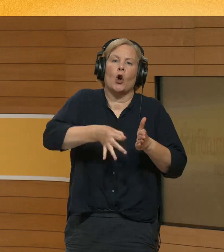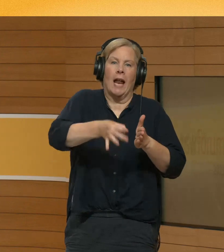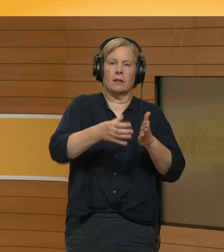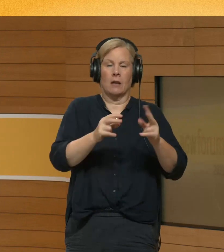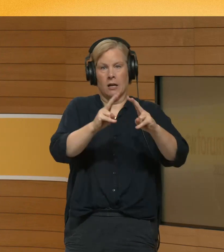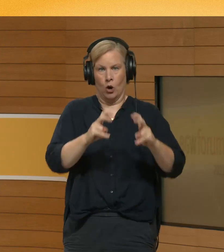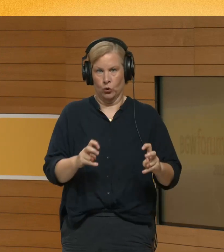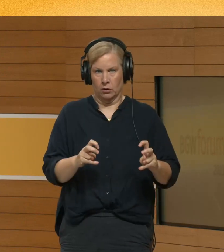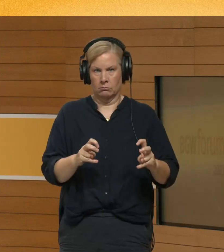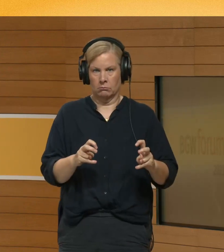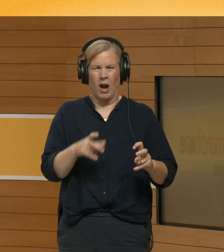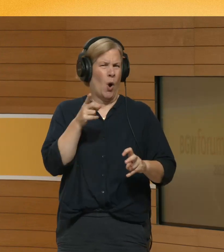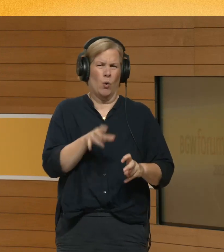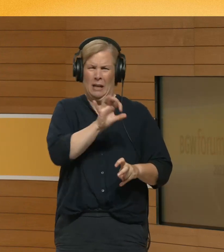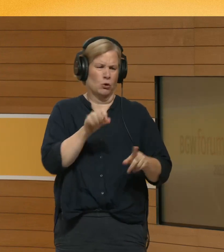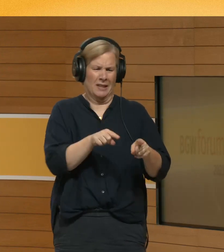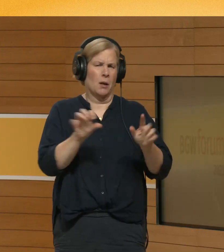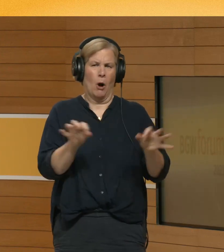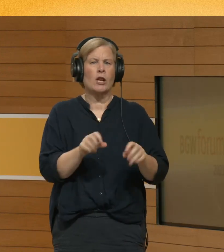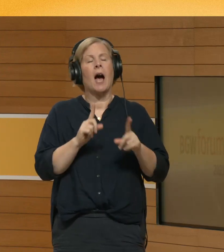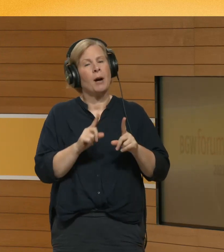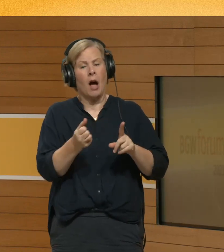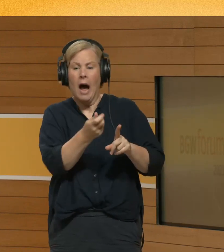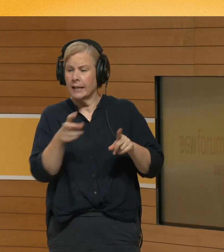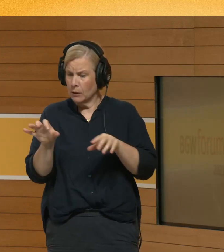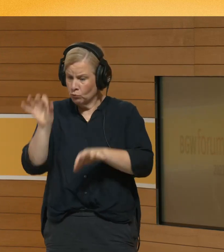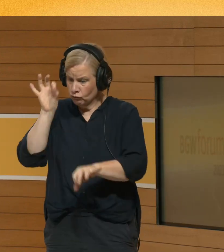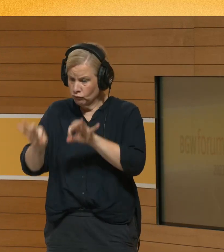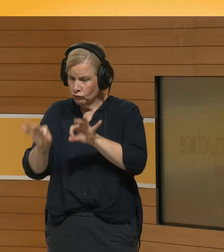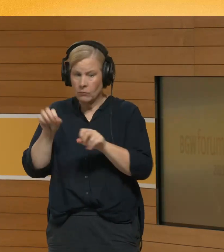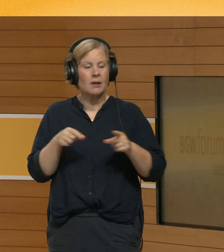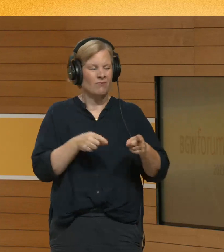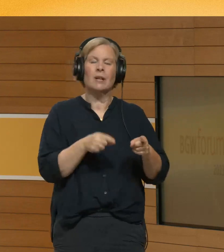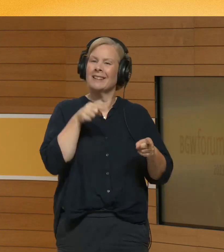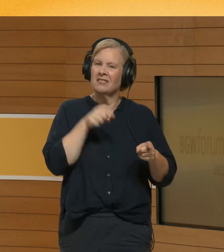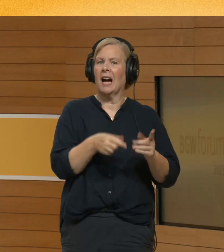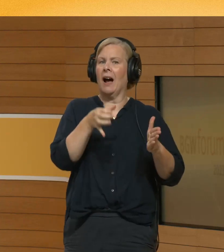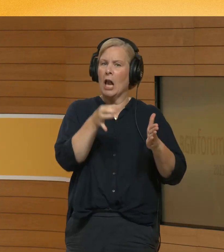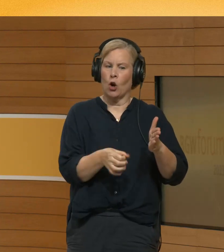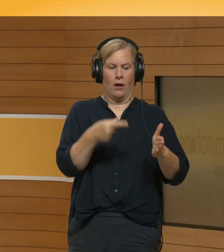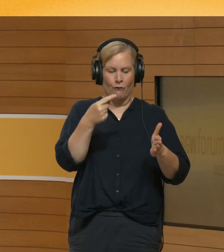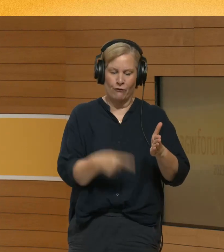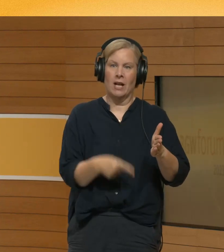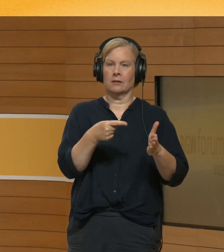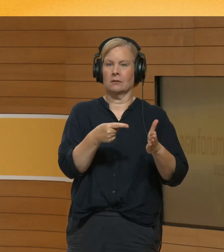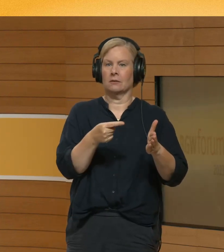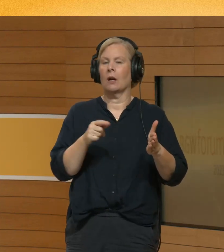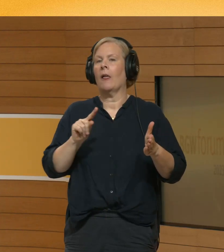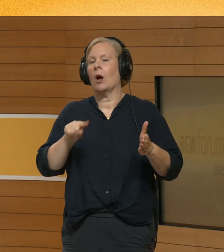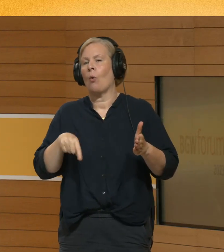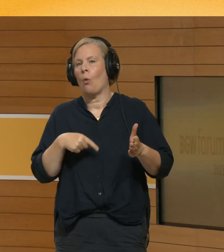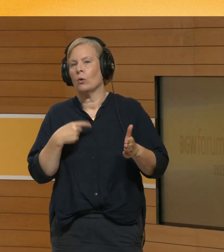see, oh, this, we have a gap, and so what can we do in this part? Because the magnet manual is like a